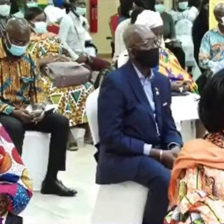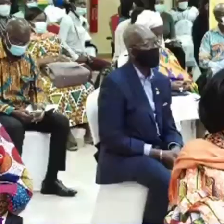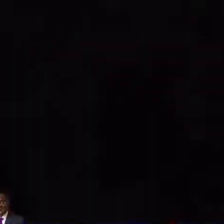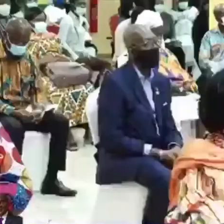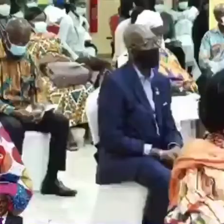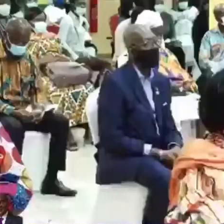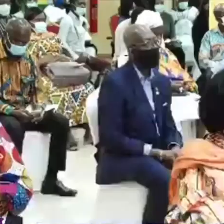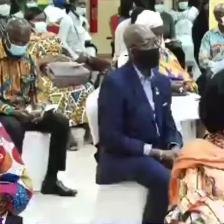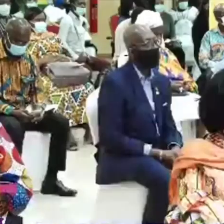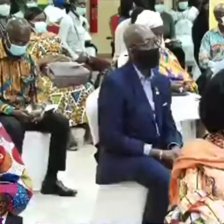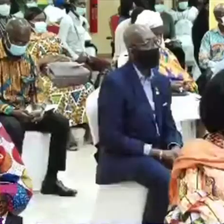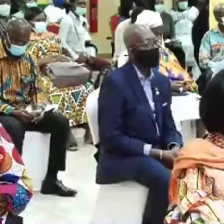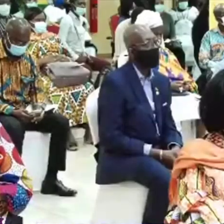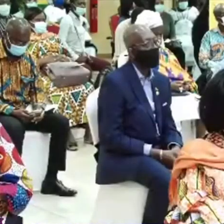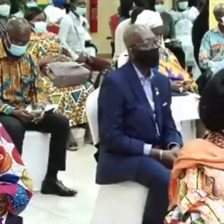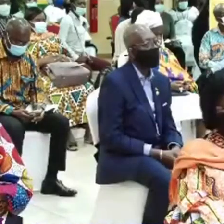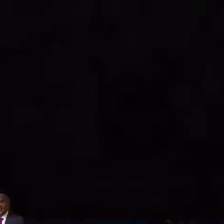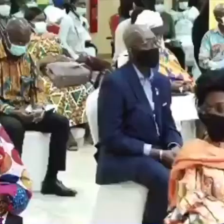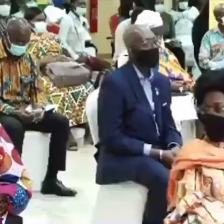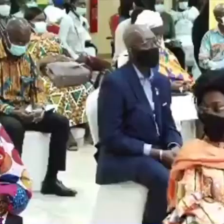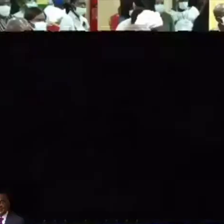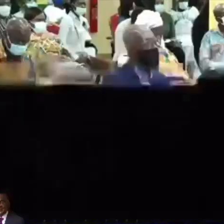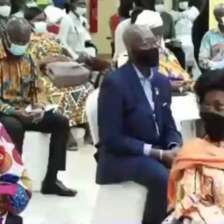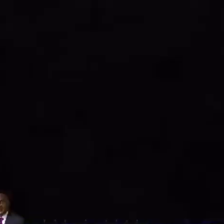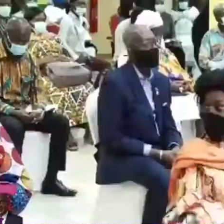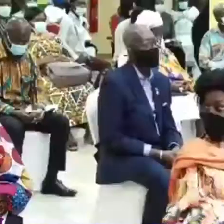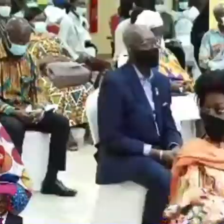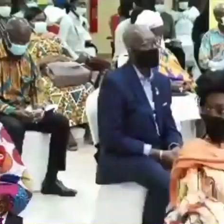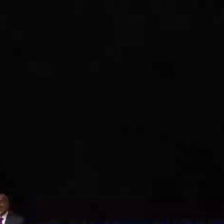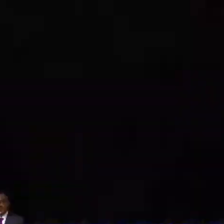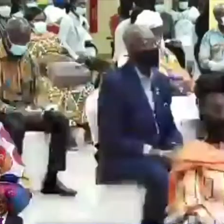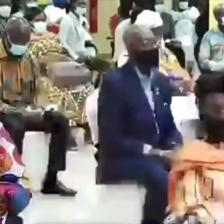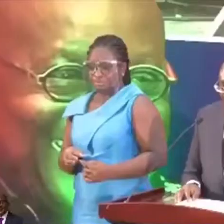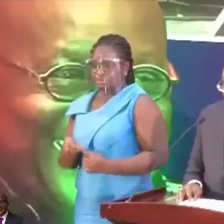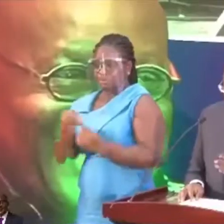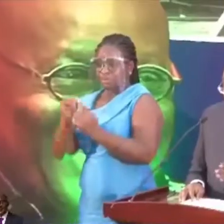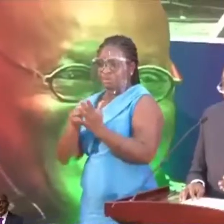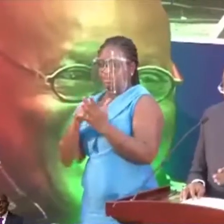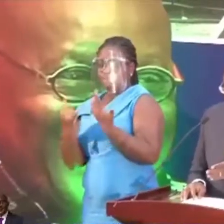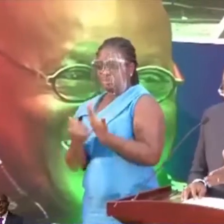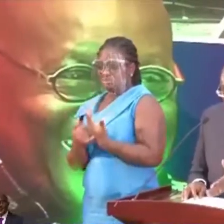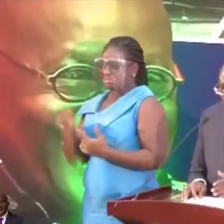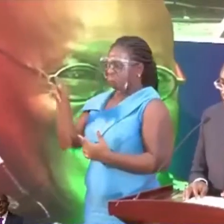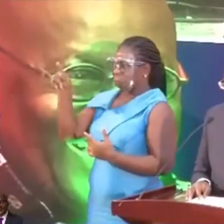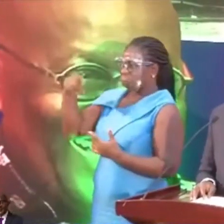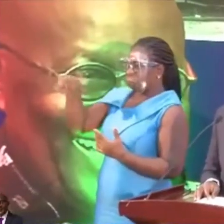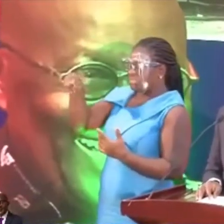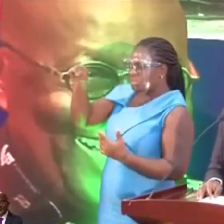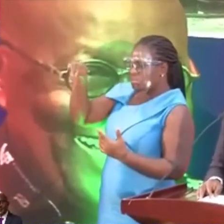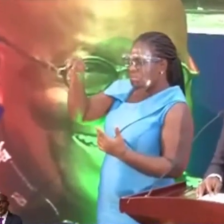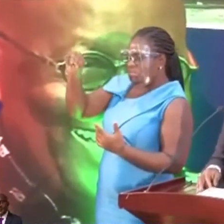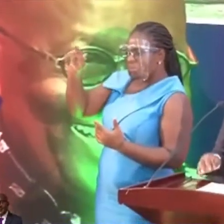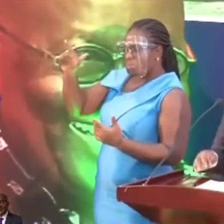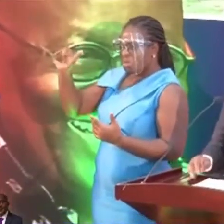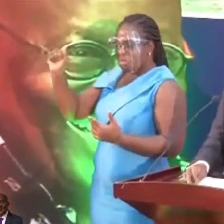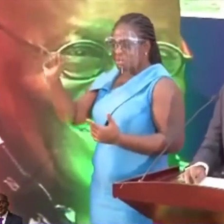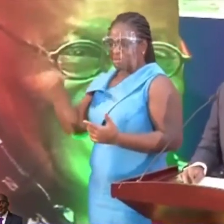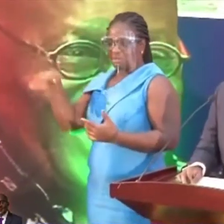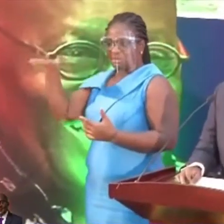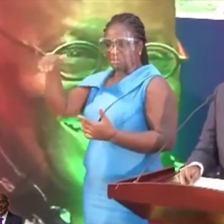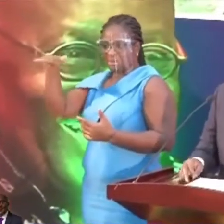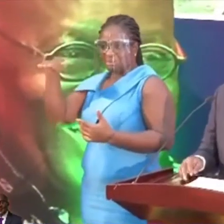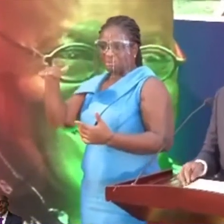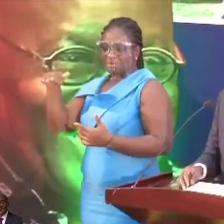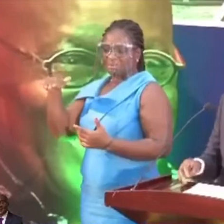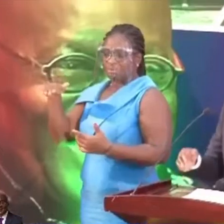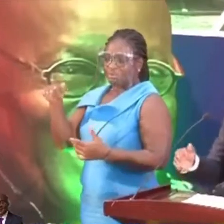the country. Beneficiary communities for this particular project are from Teshi, Nungua, Glefe,